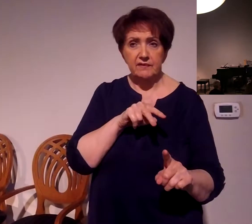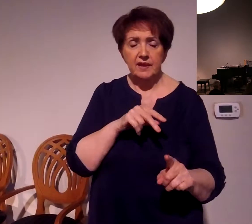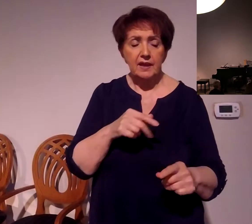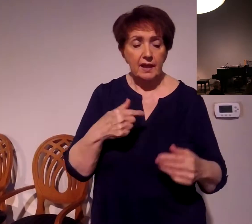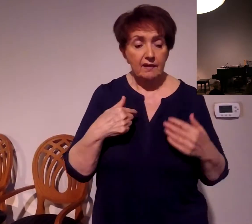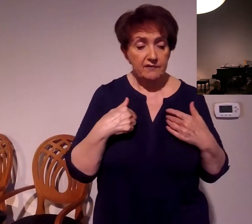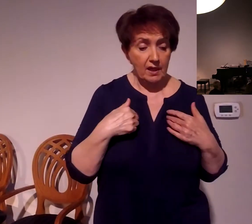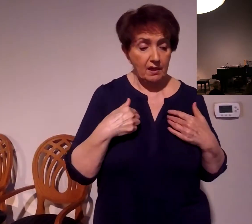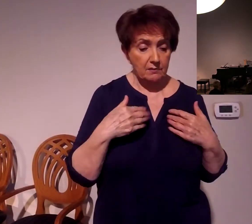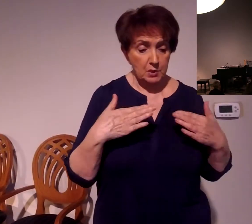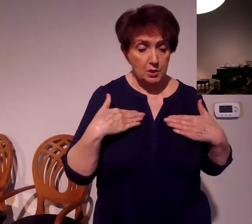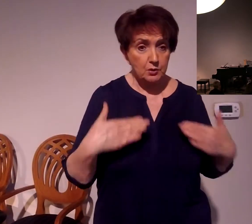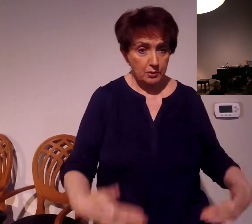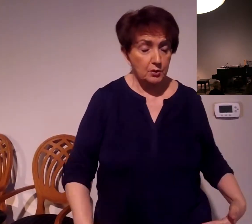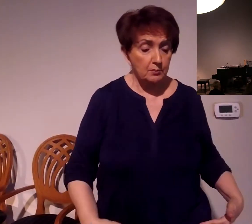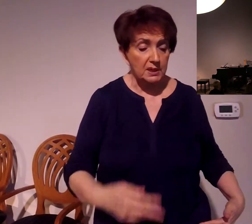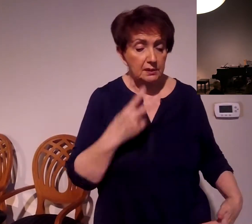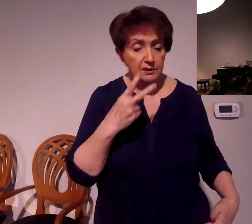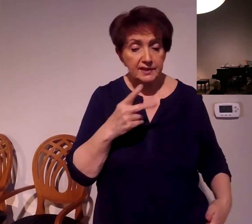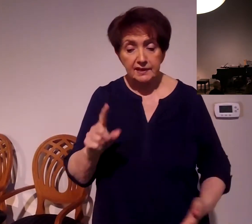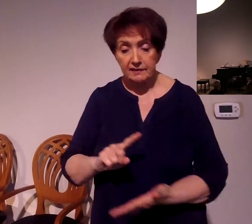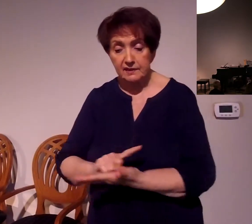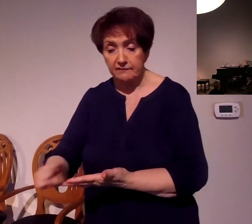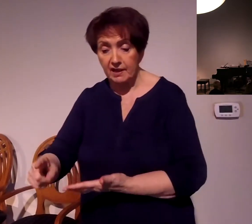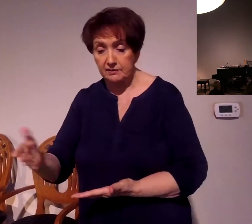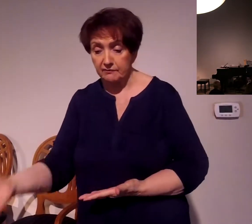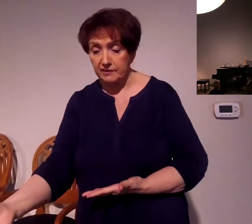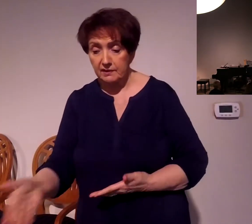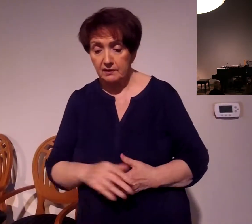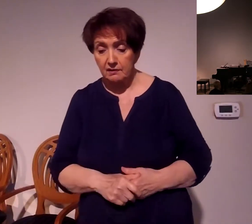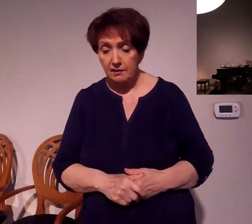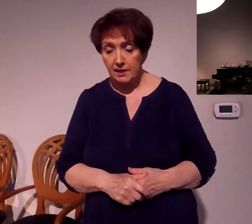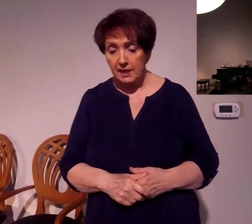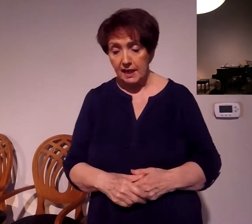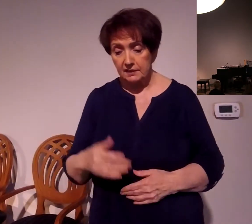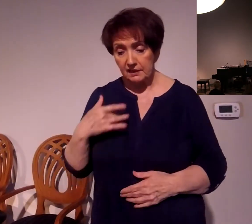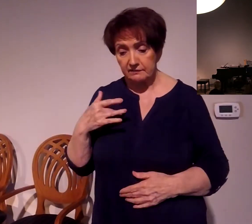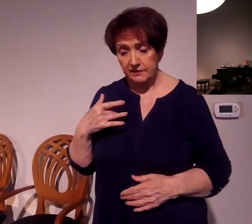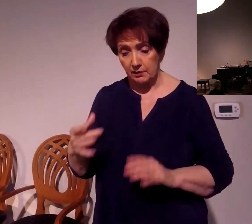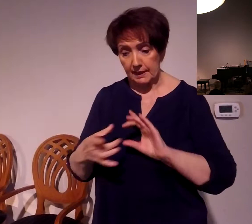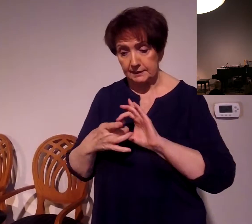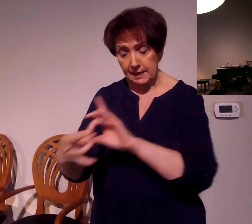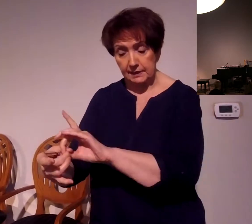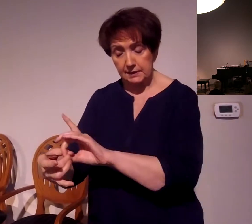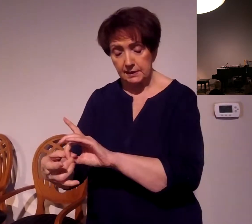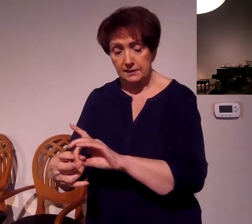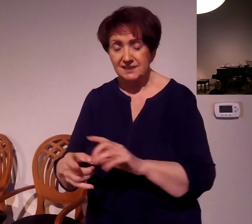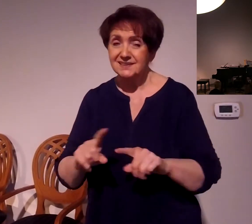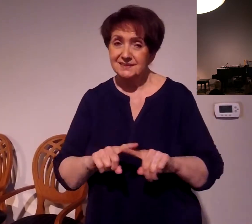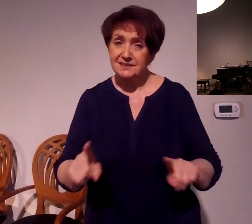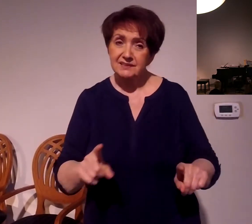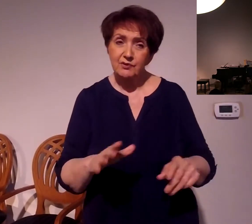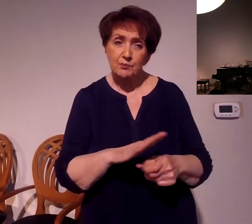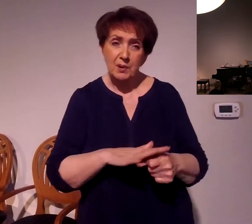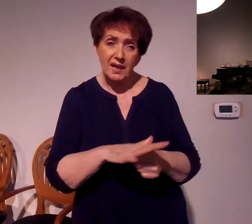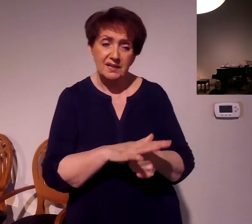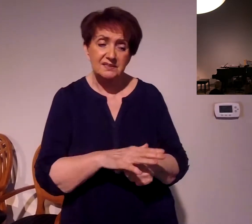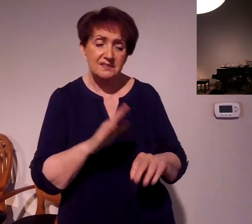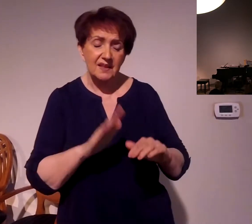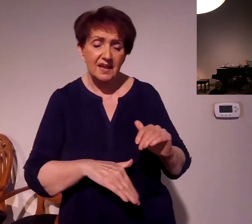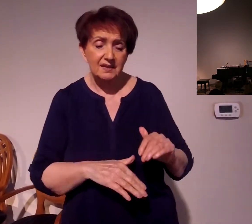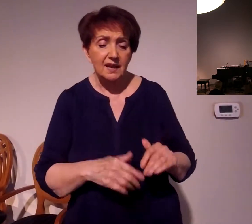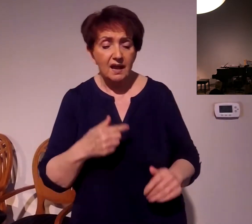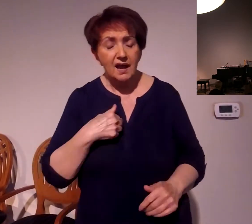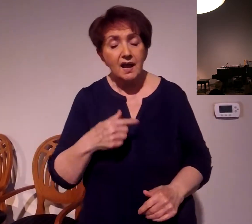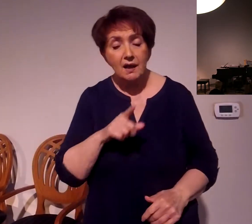self looking at the divine over there, and I'm one with it, is a slightly different place than when I say I am actually the